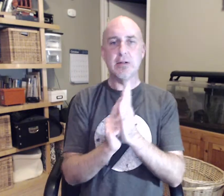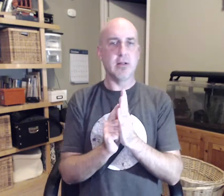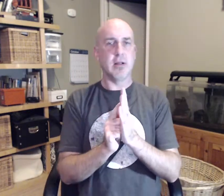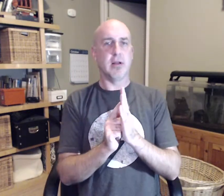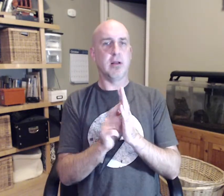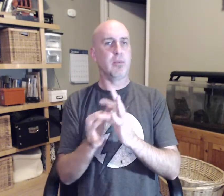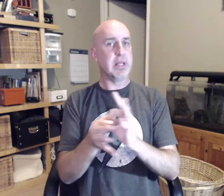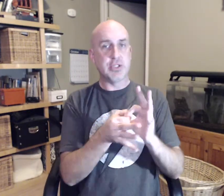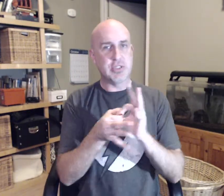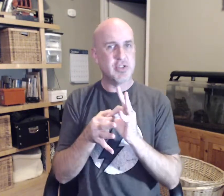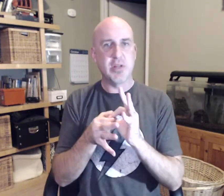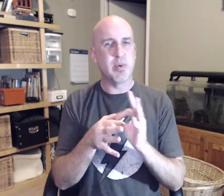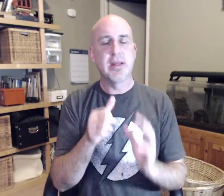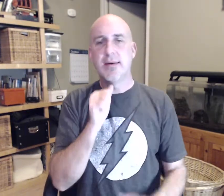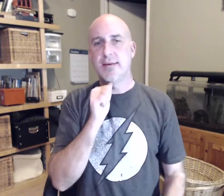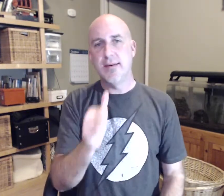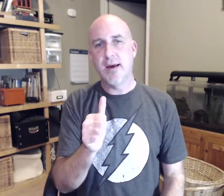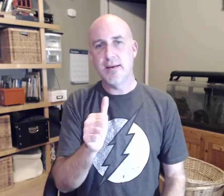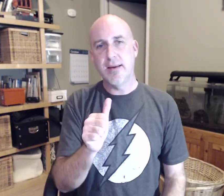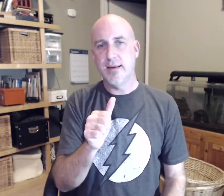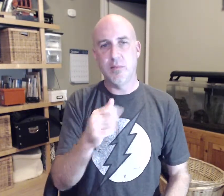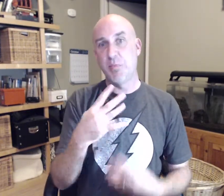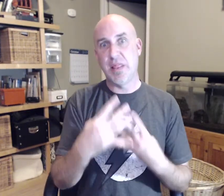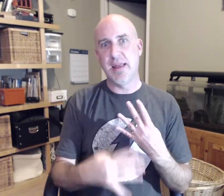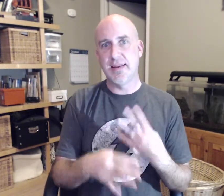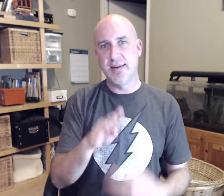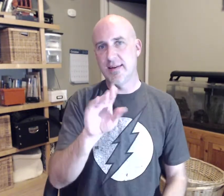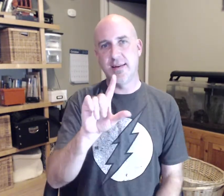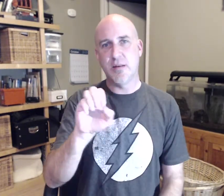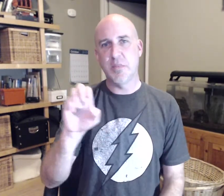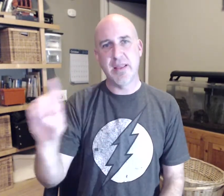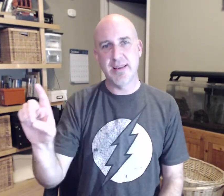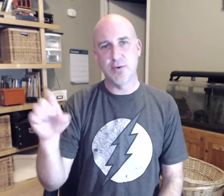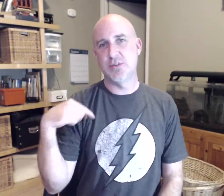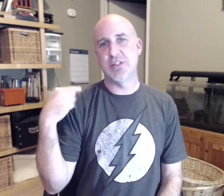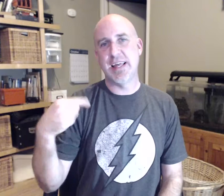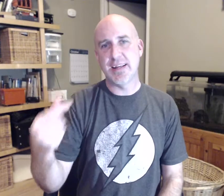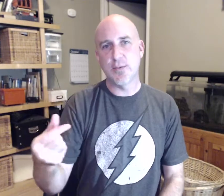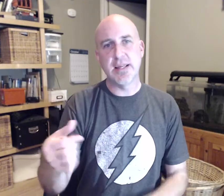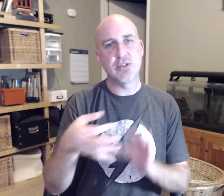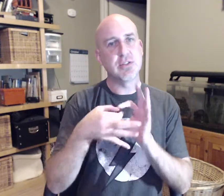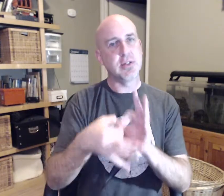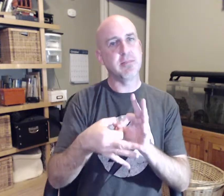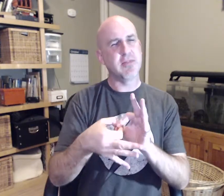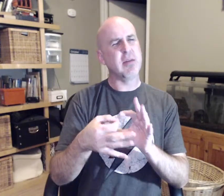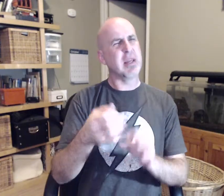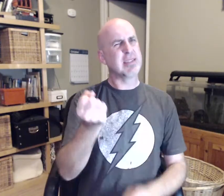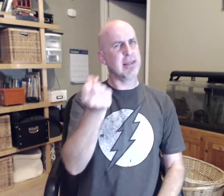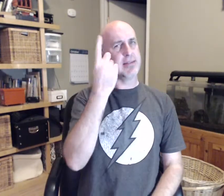legal relationship, not a blood or genetic relationship, if that makes sense.